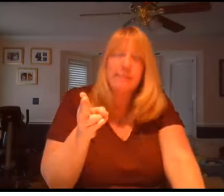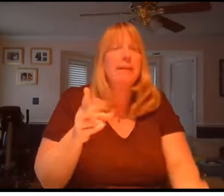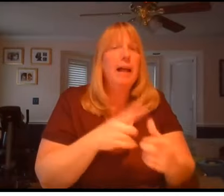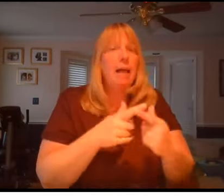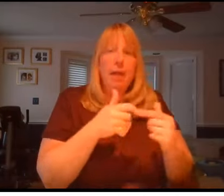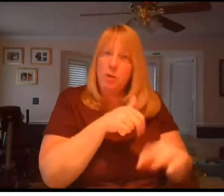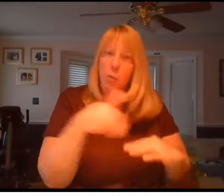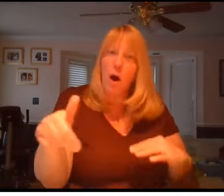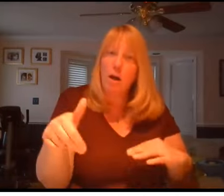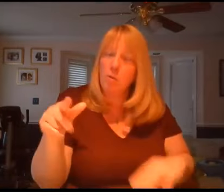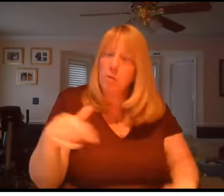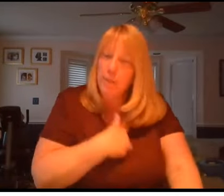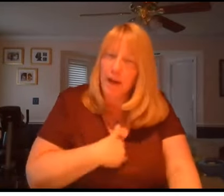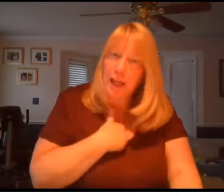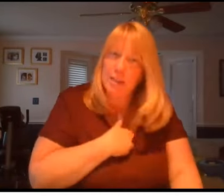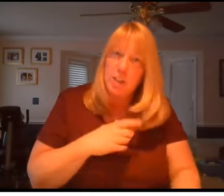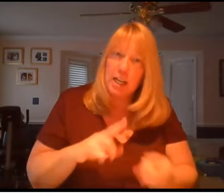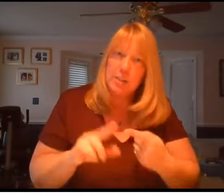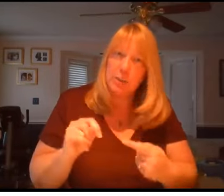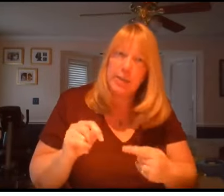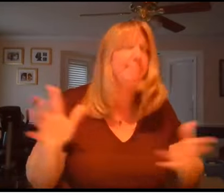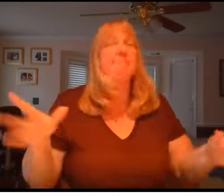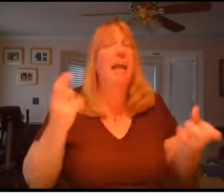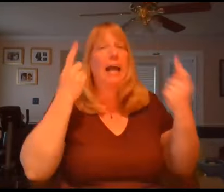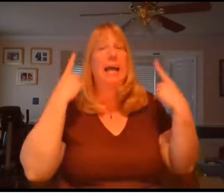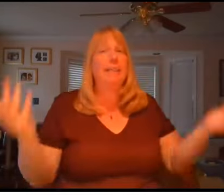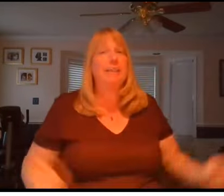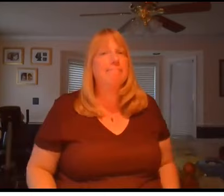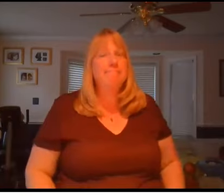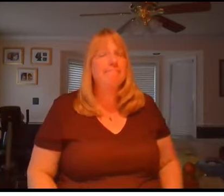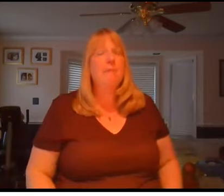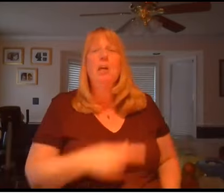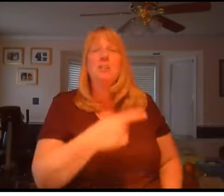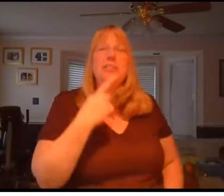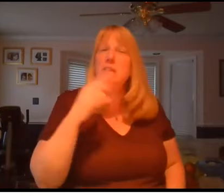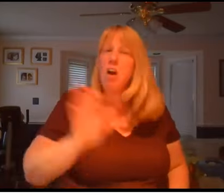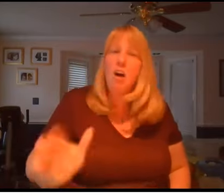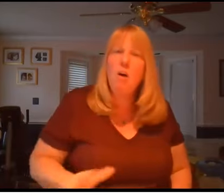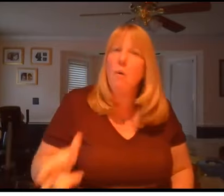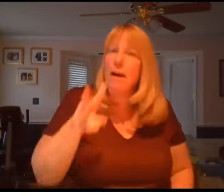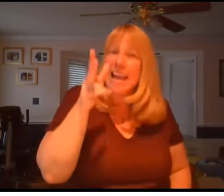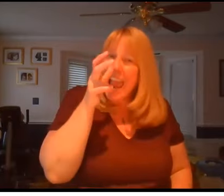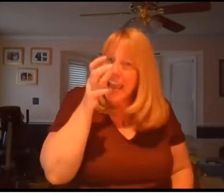Bug, you threw it, and then you walked. I'm sorry. I got nothing. She said, "Oh."